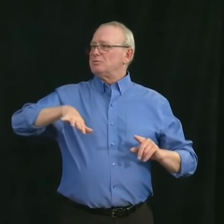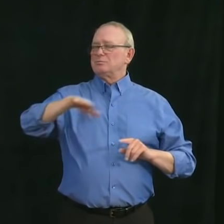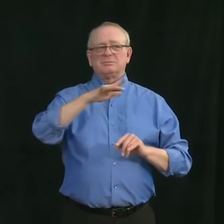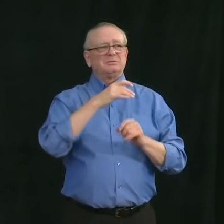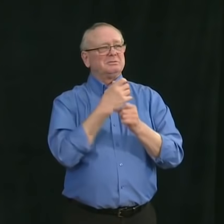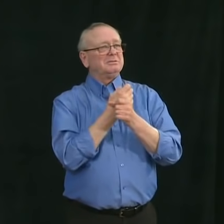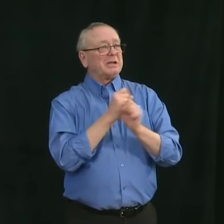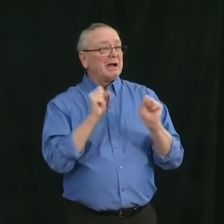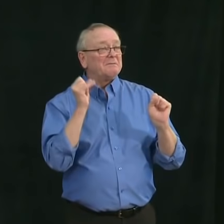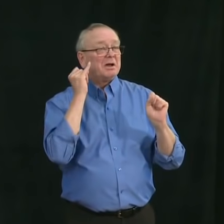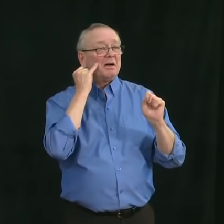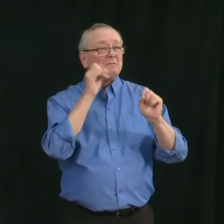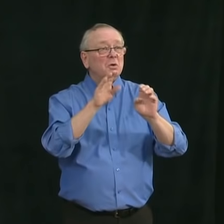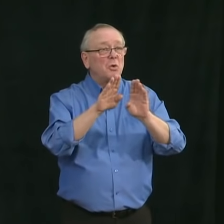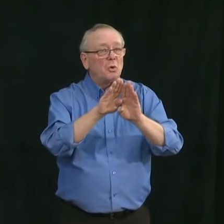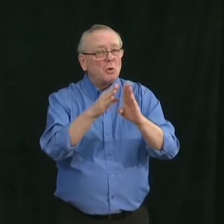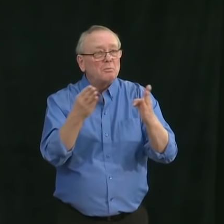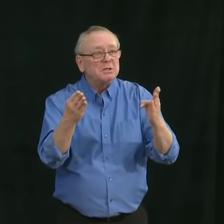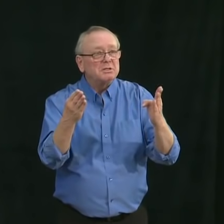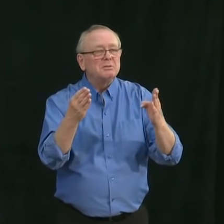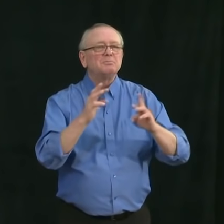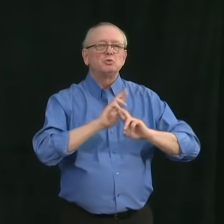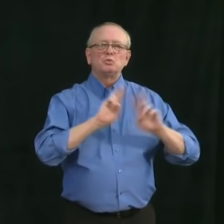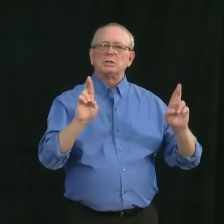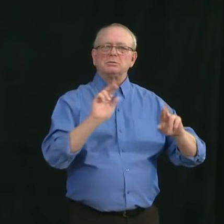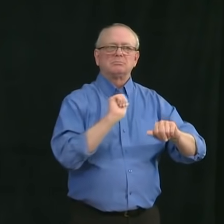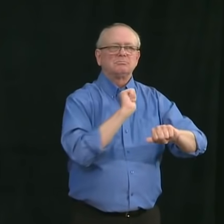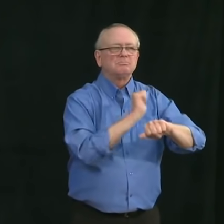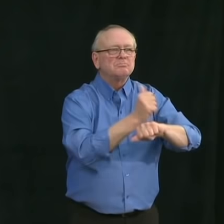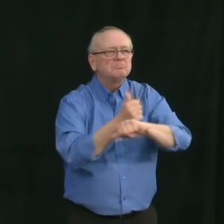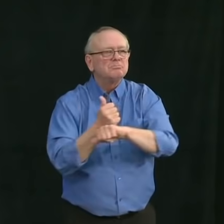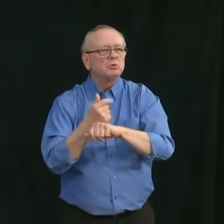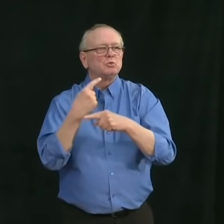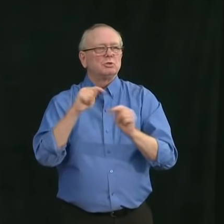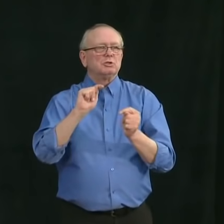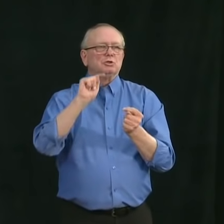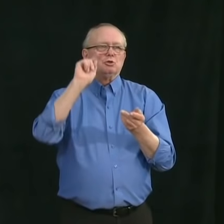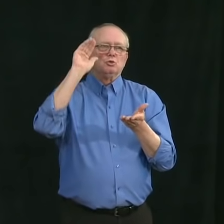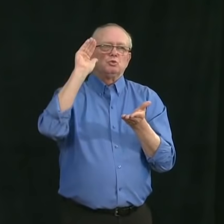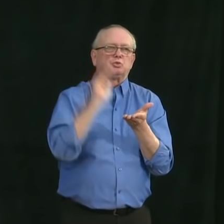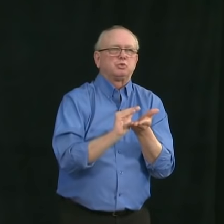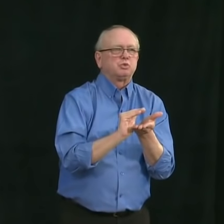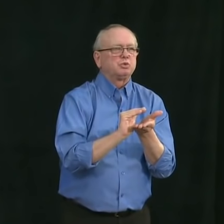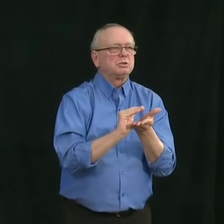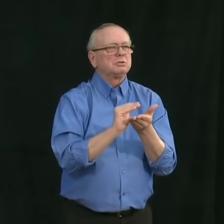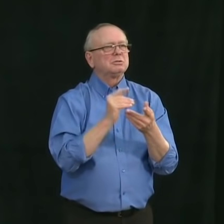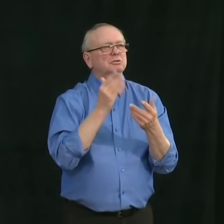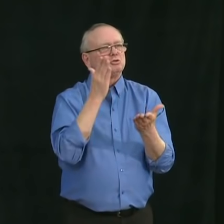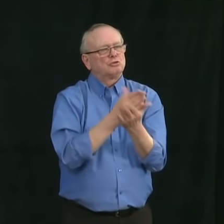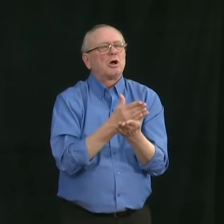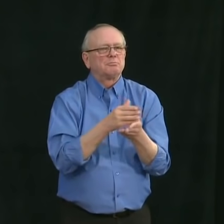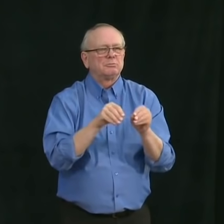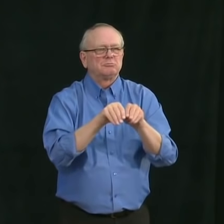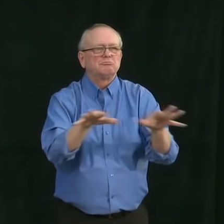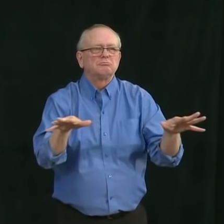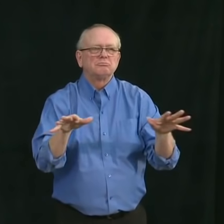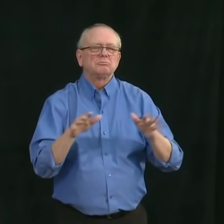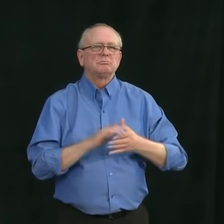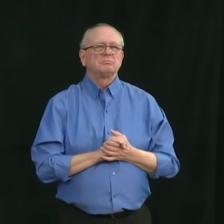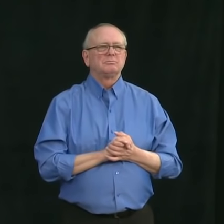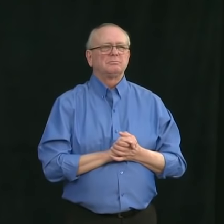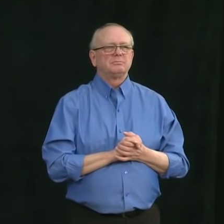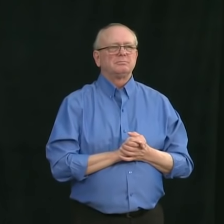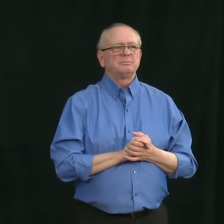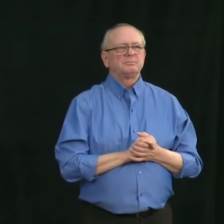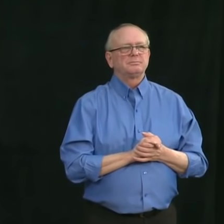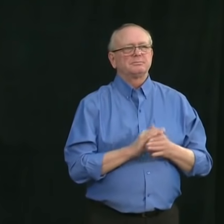of spread. Operator, could you put through the next question, please? Next is Rafi Bouchikanian with CBC. Go